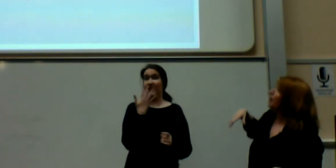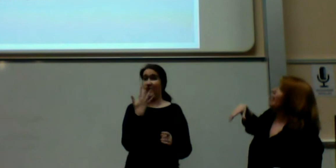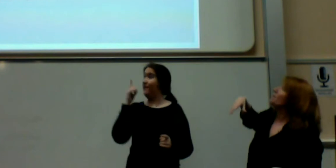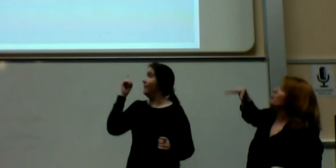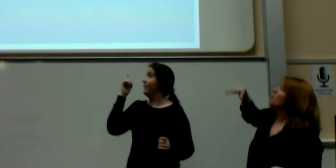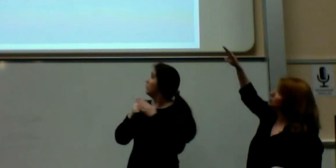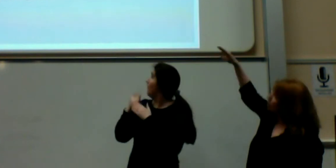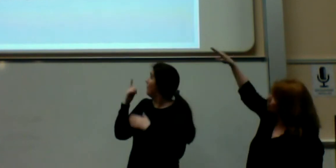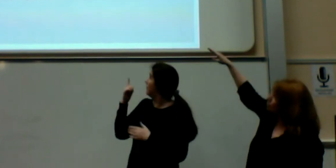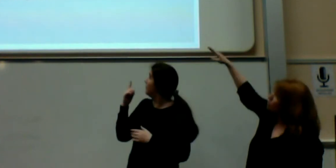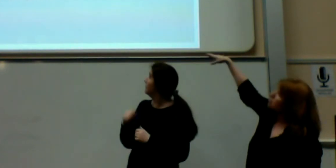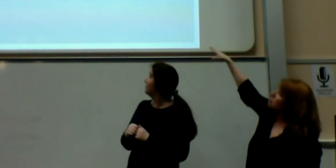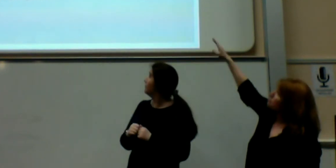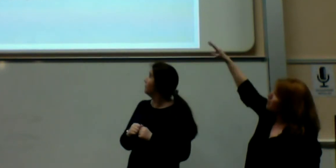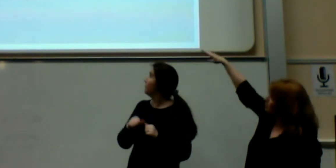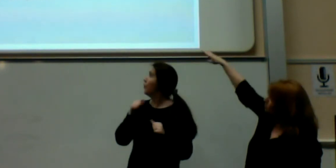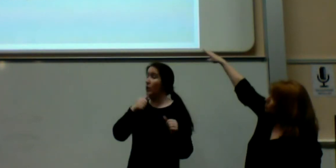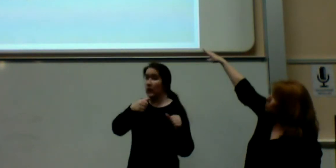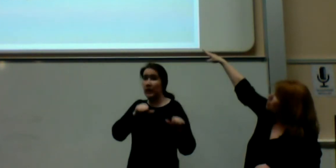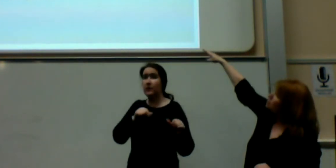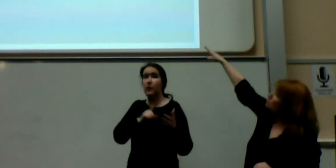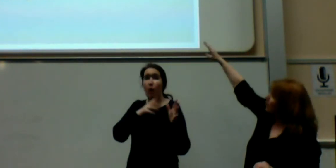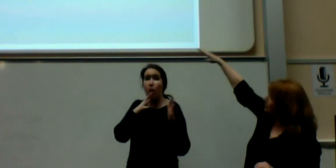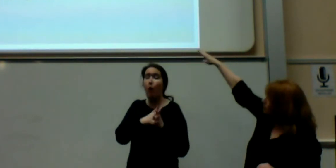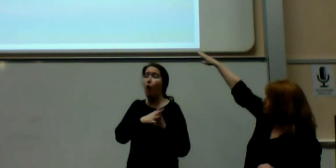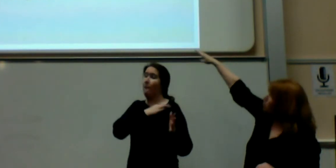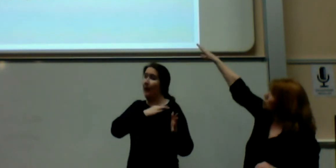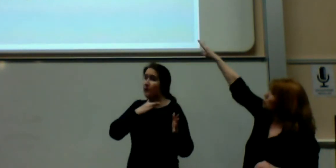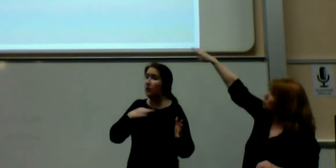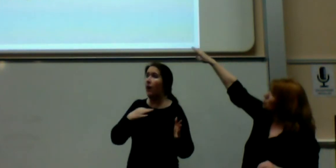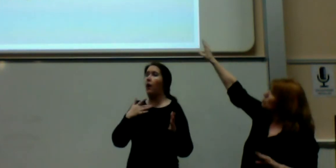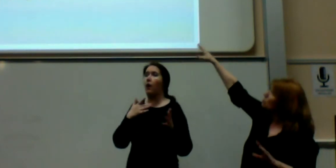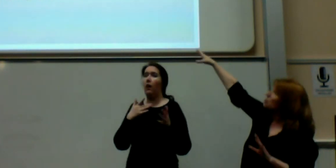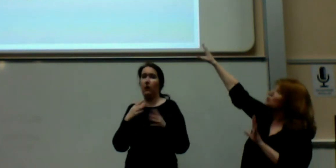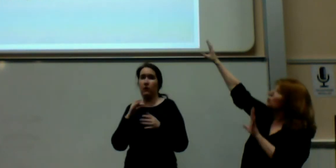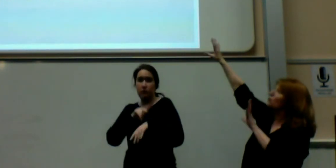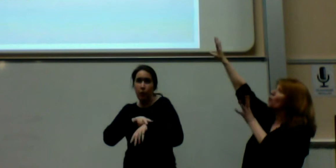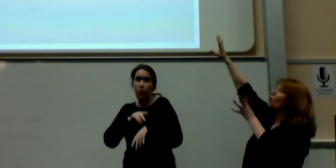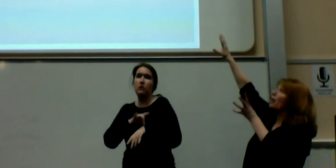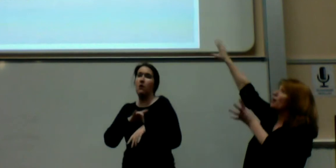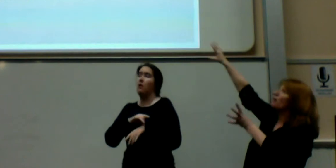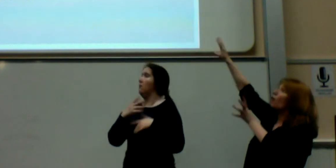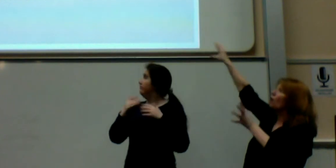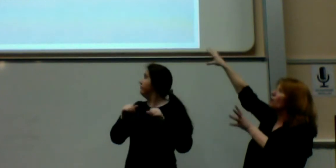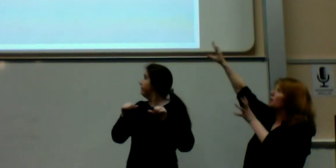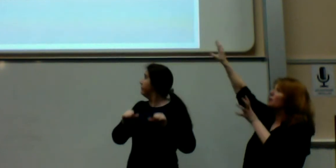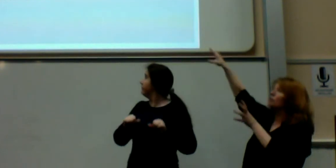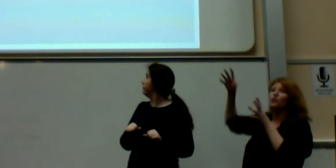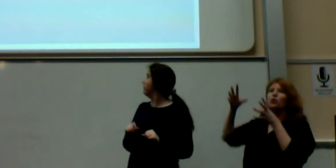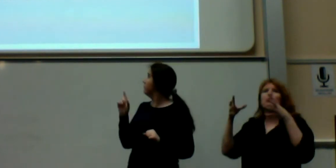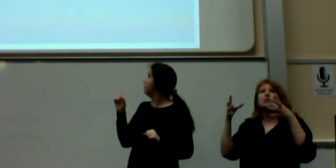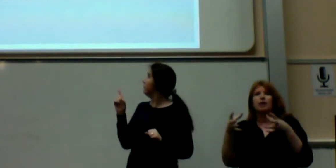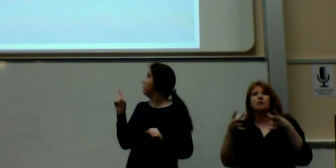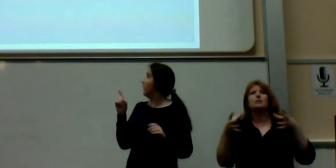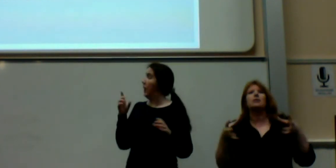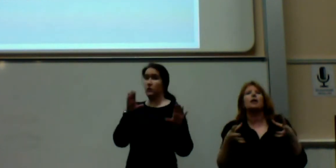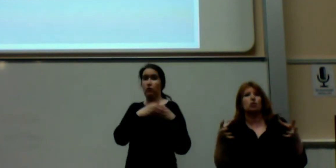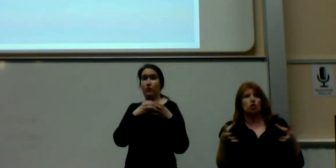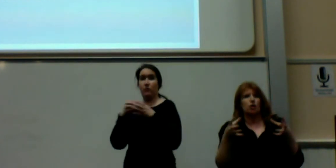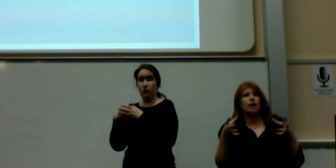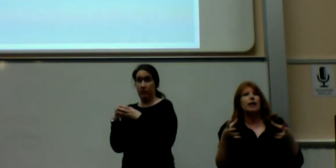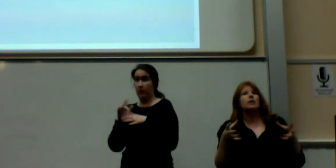score. And then law students, medical students, practicing physicians. And so you see sort of where all these folks